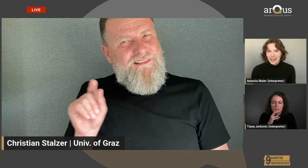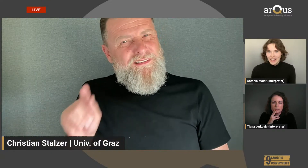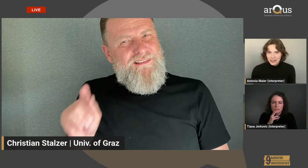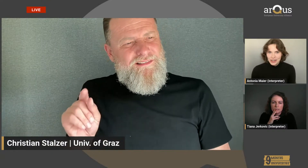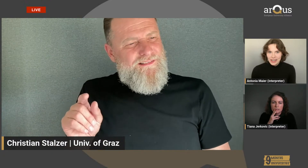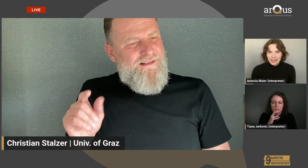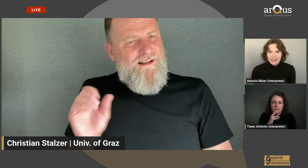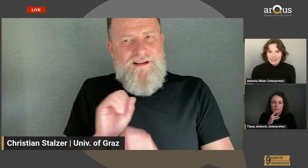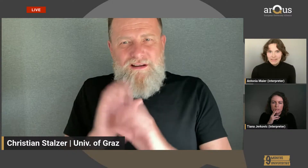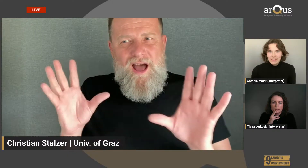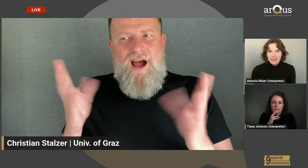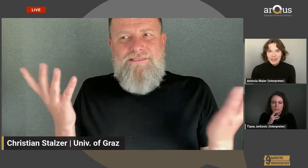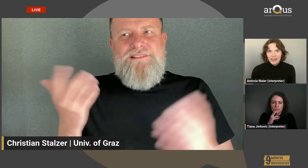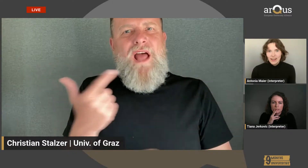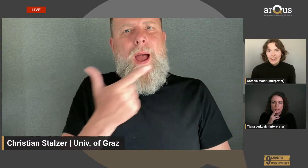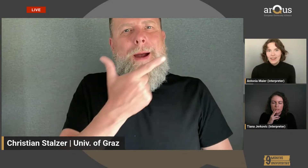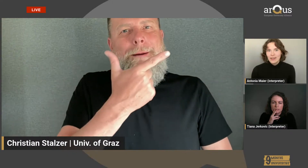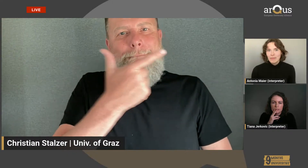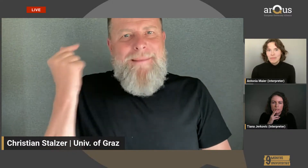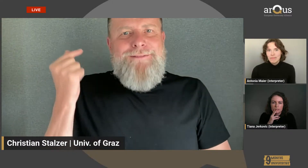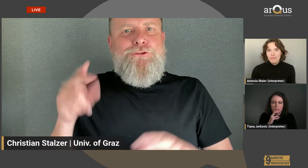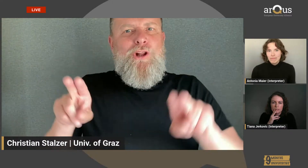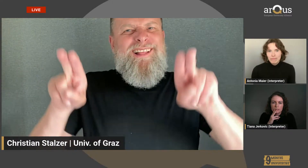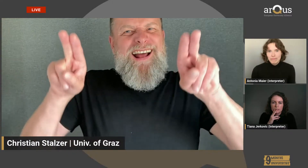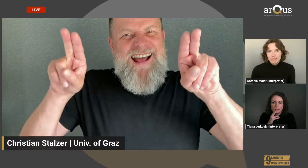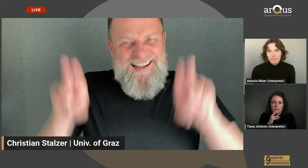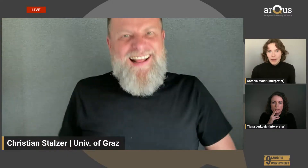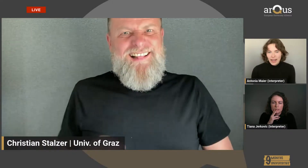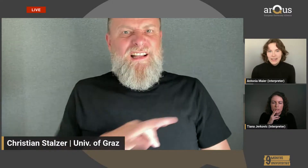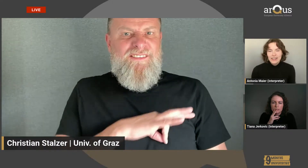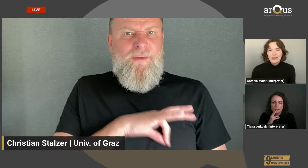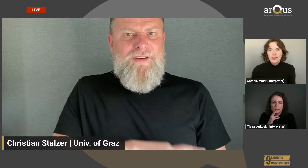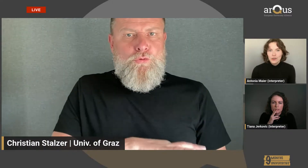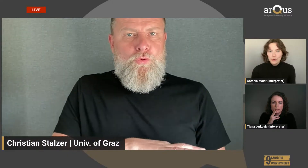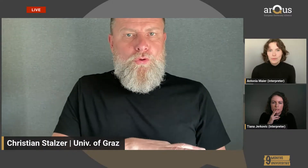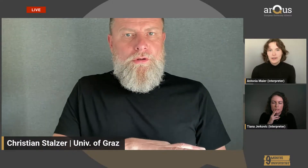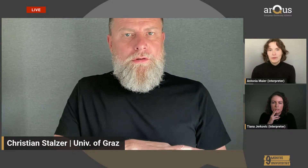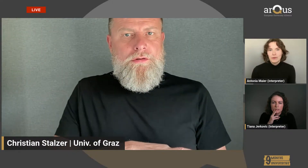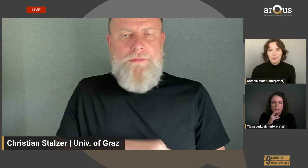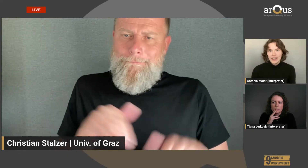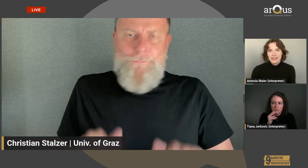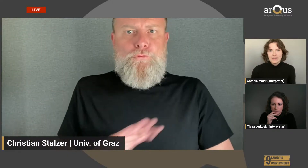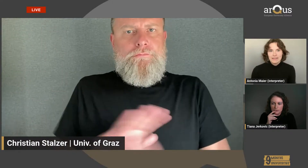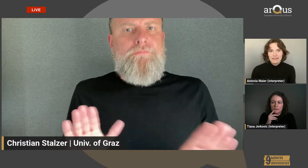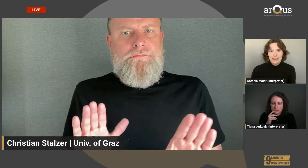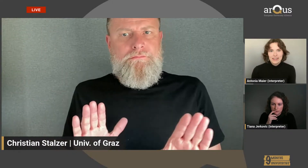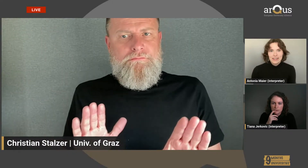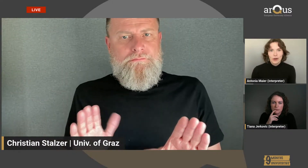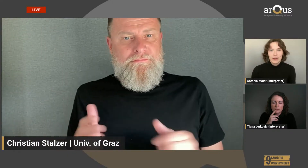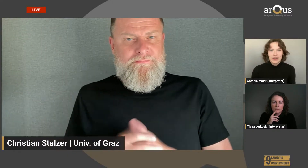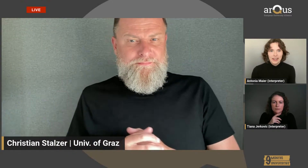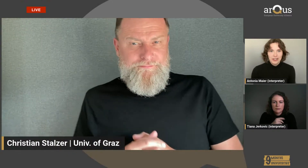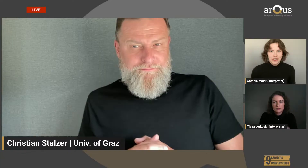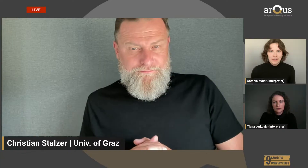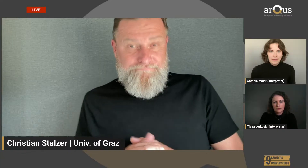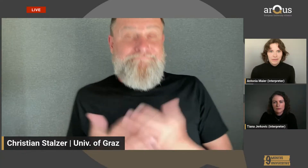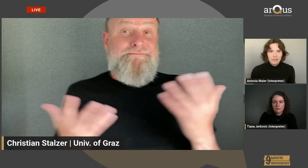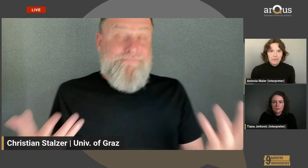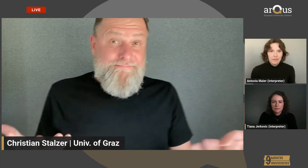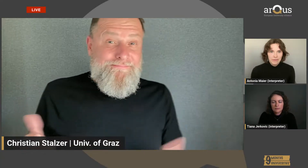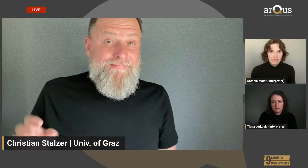is actually a binding human right. It's an